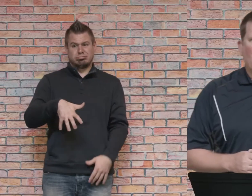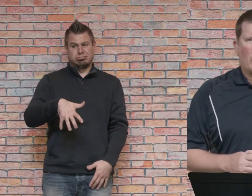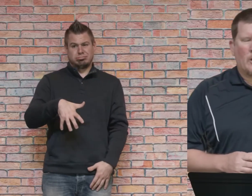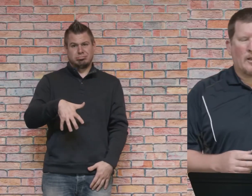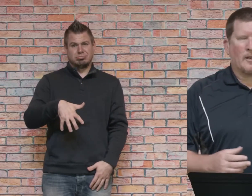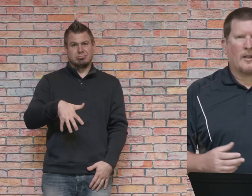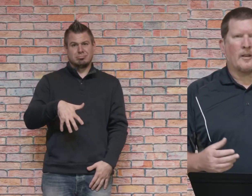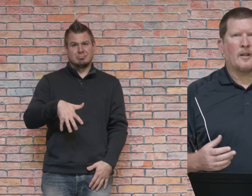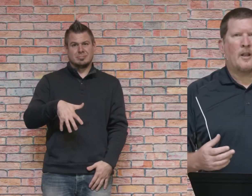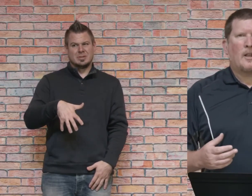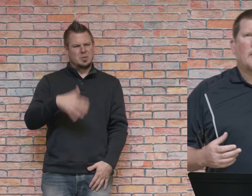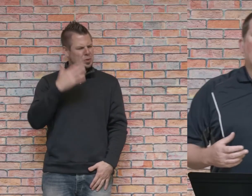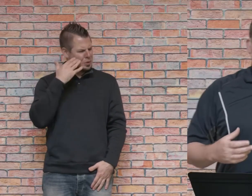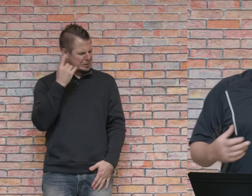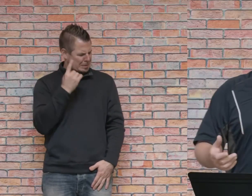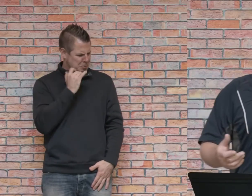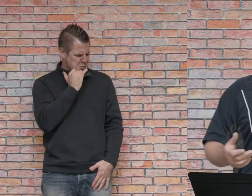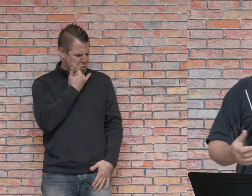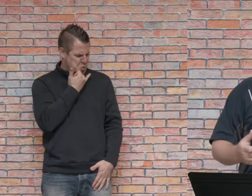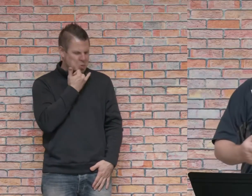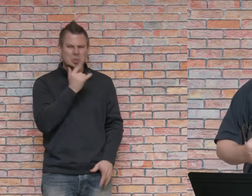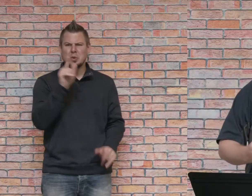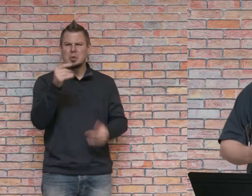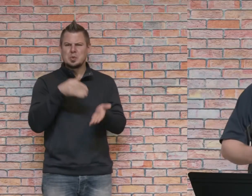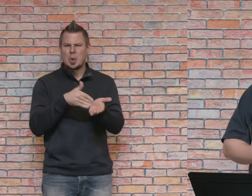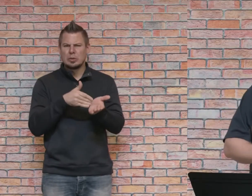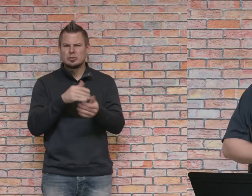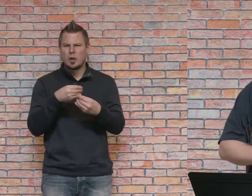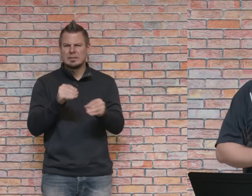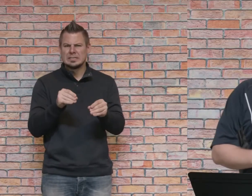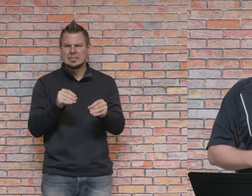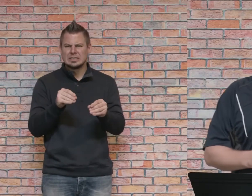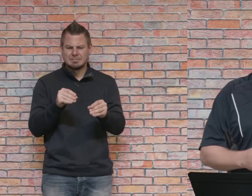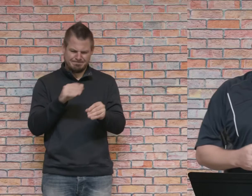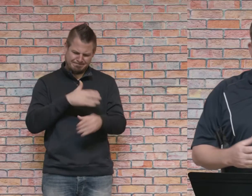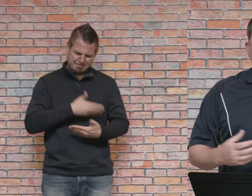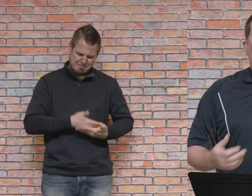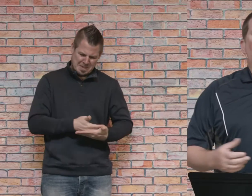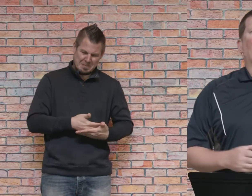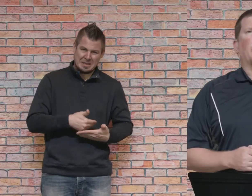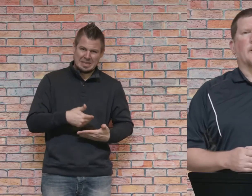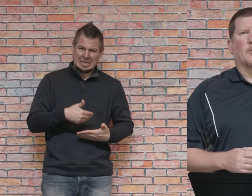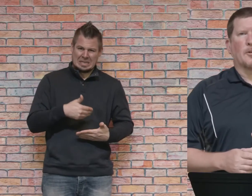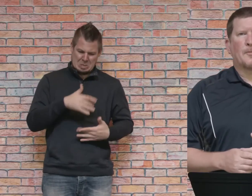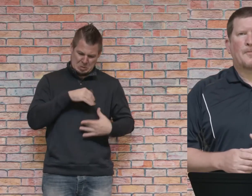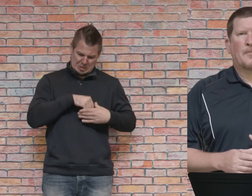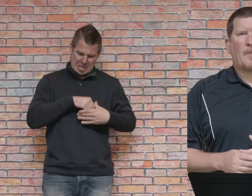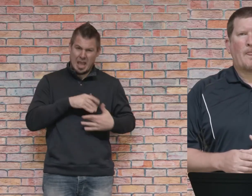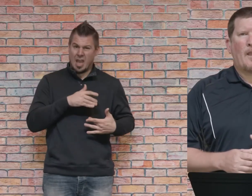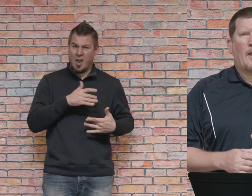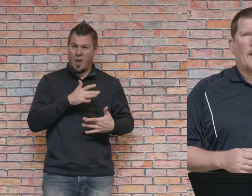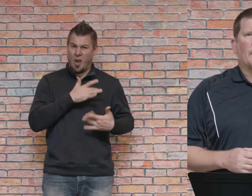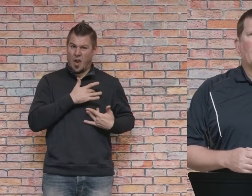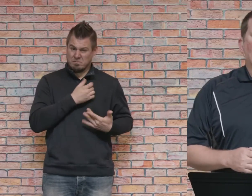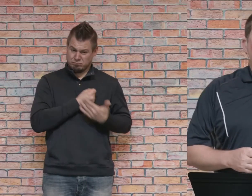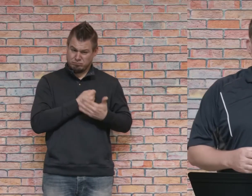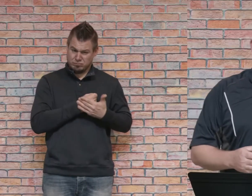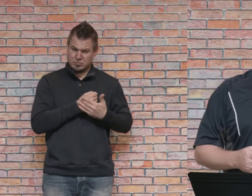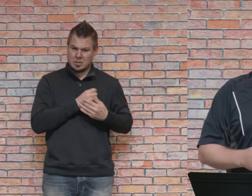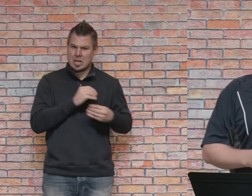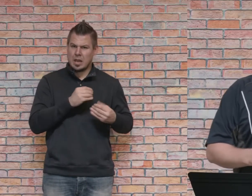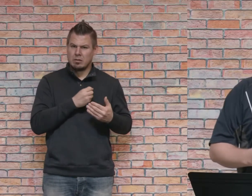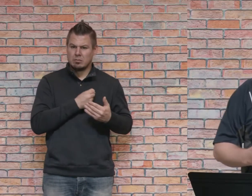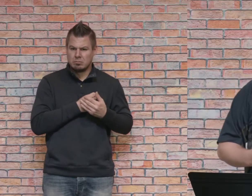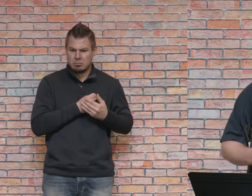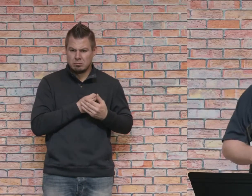was wrong and she went in and the child had no heartbeat anymore. And so she had to